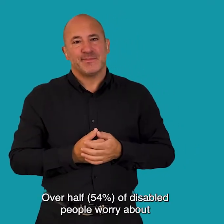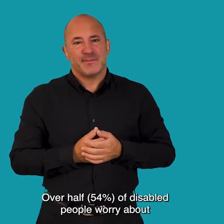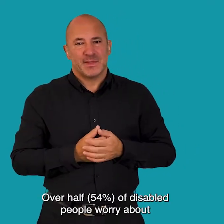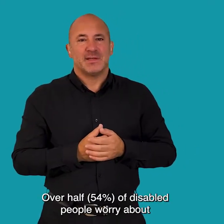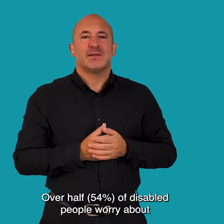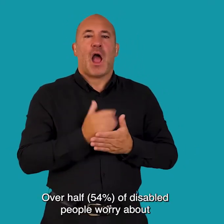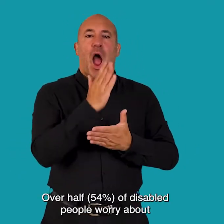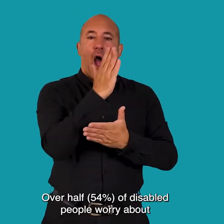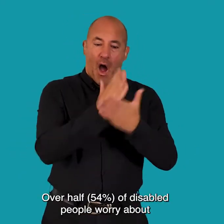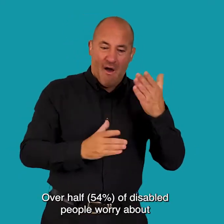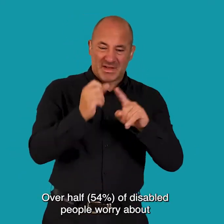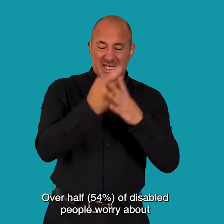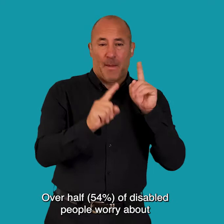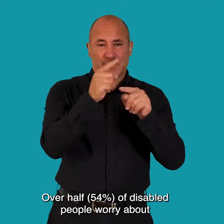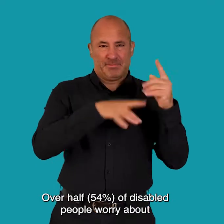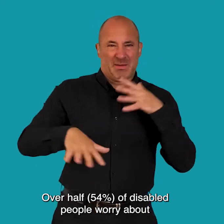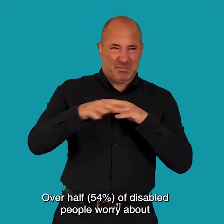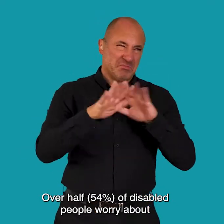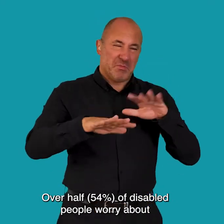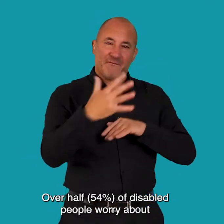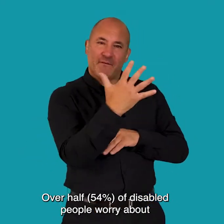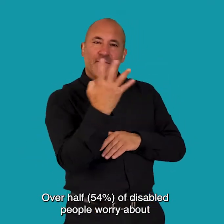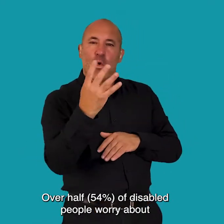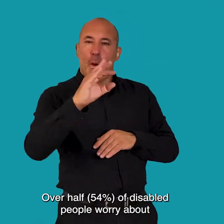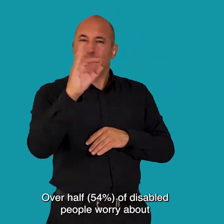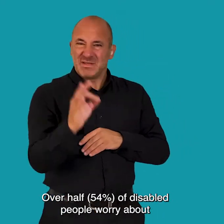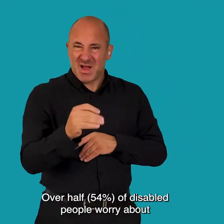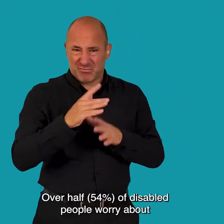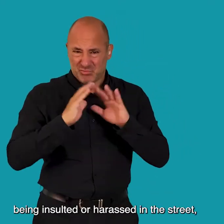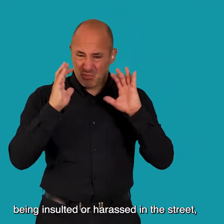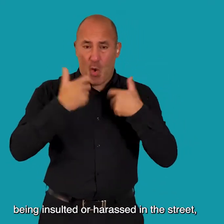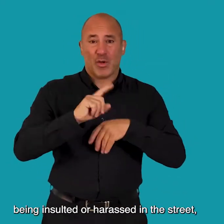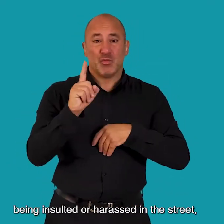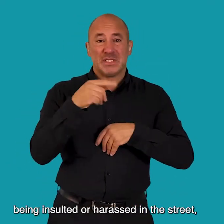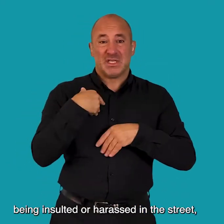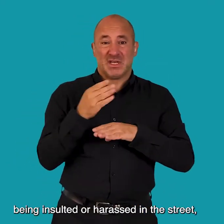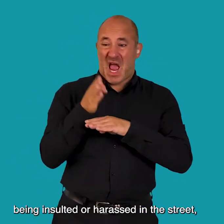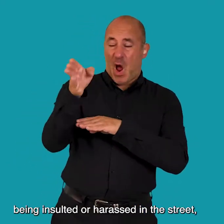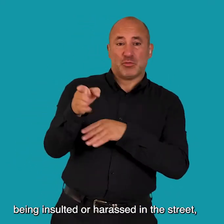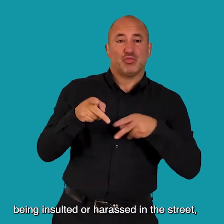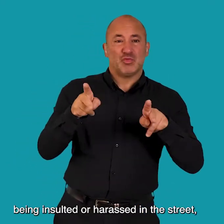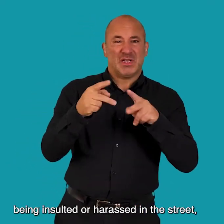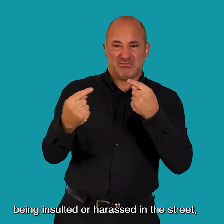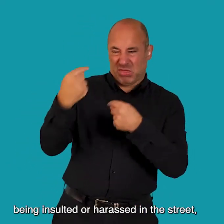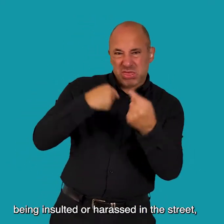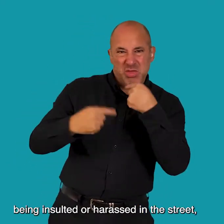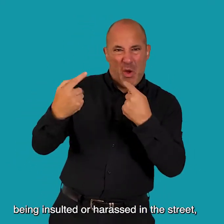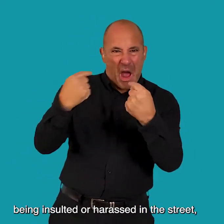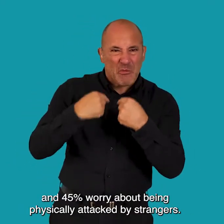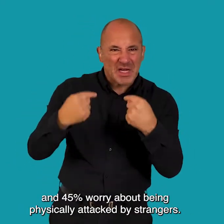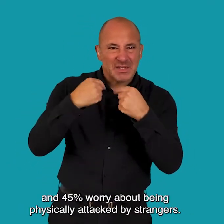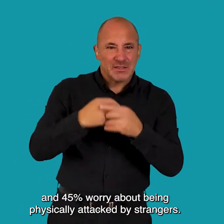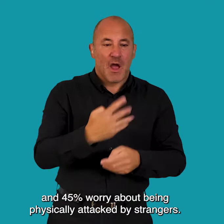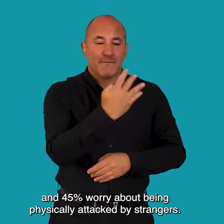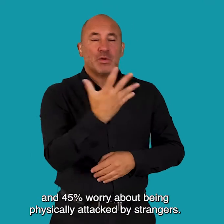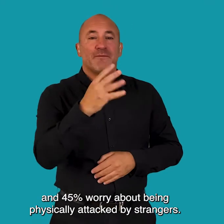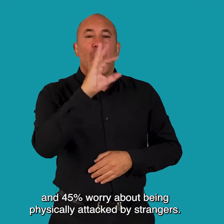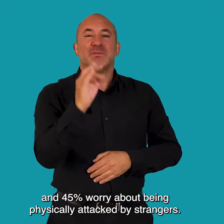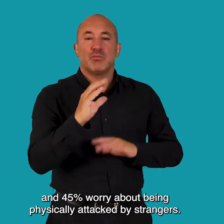half, 54% of disabled people worry about being insulted or harassed in the street, and 45% worry